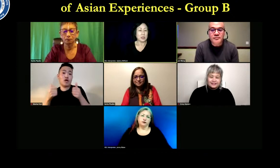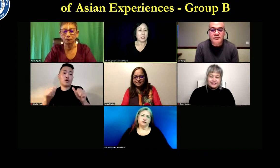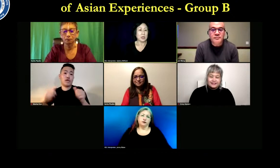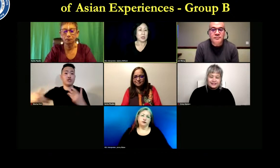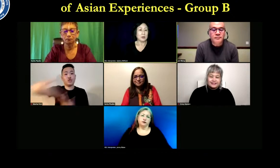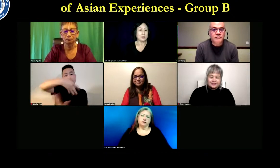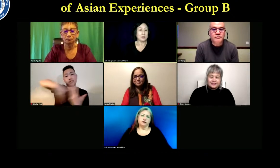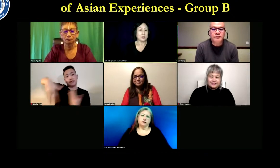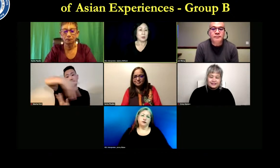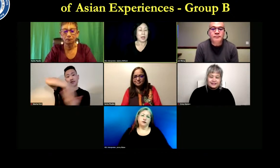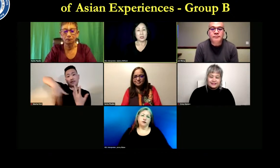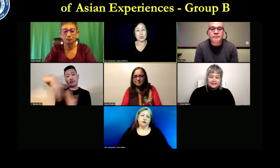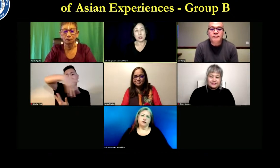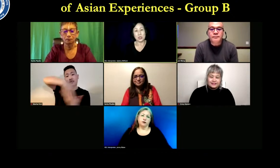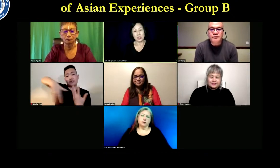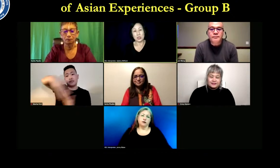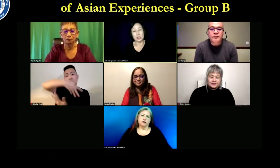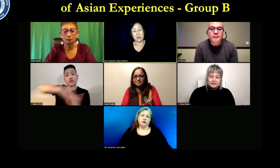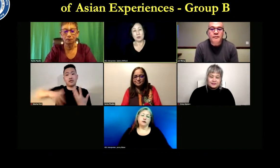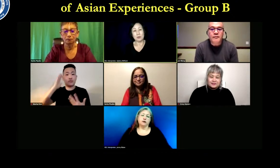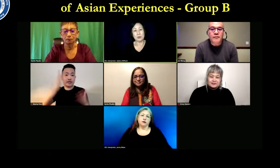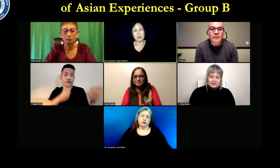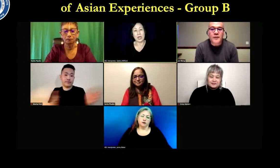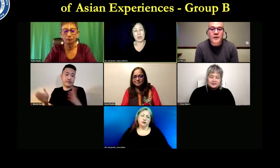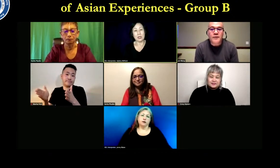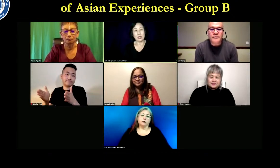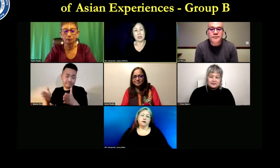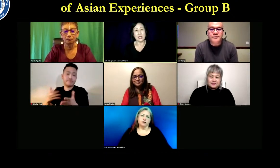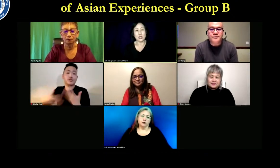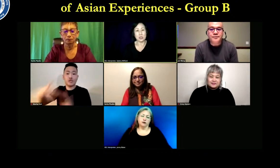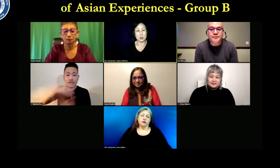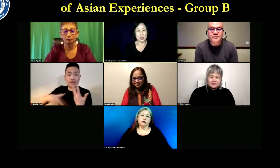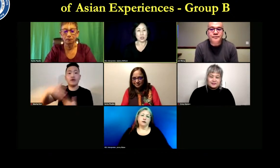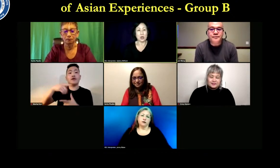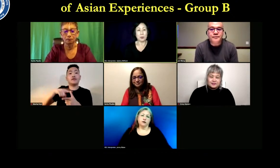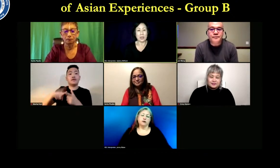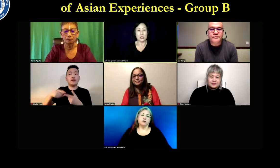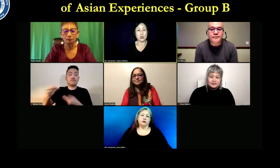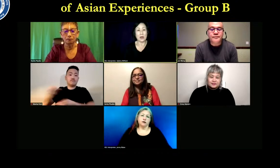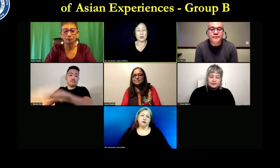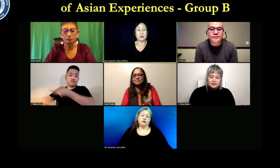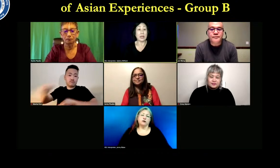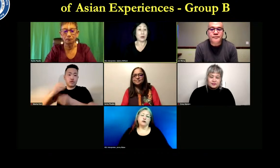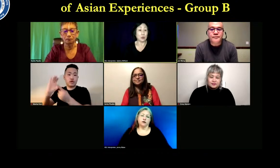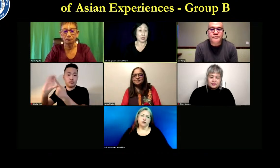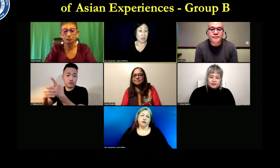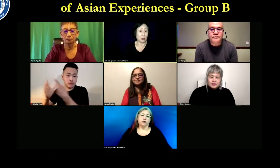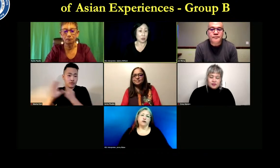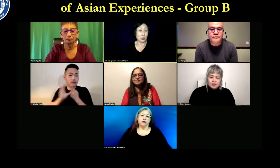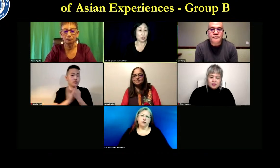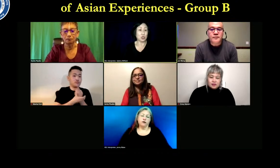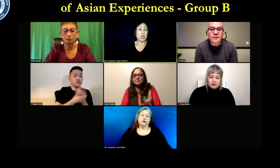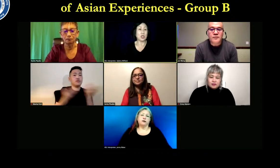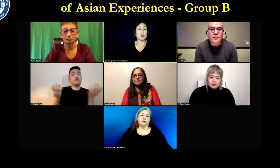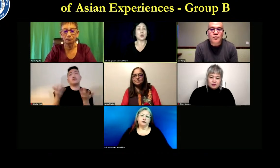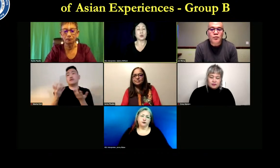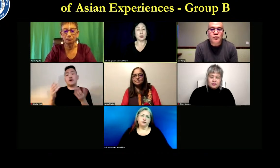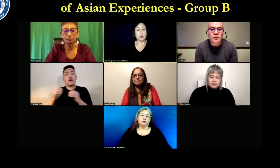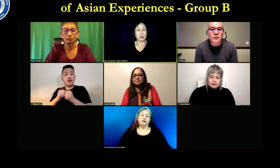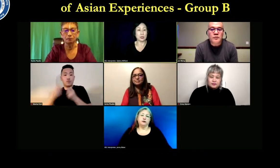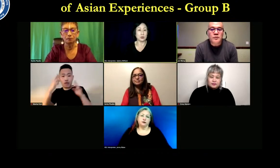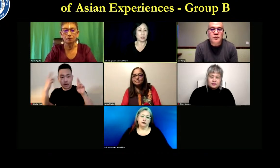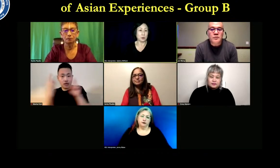the president, the Black Association, and the Asian Association are planning to have a gathering together to